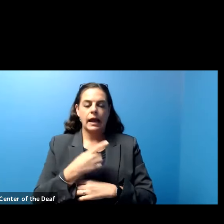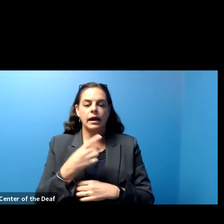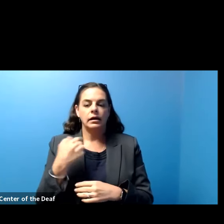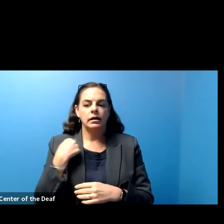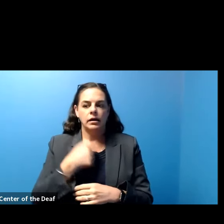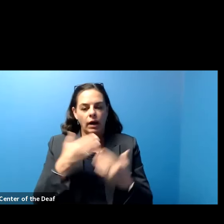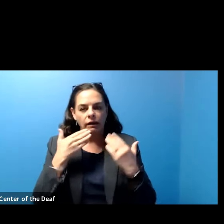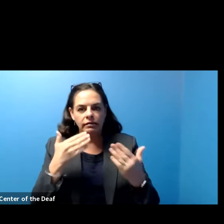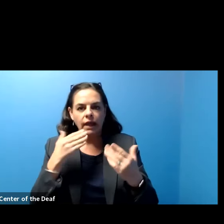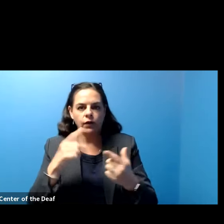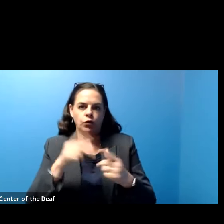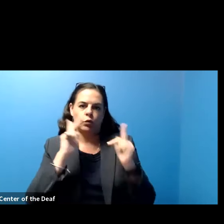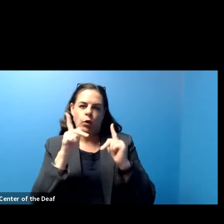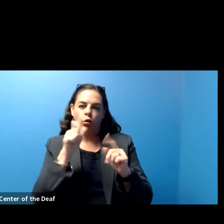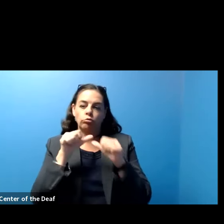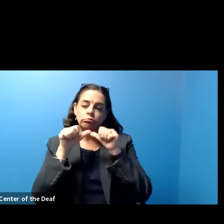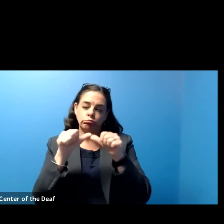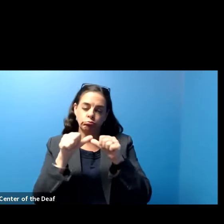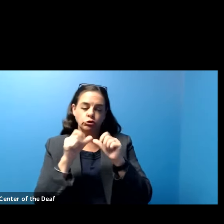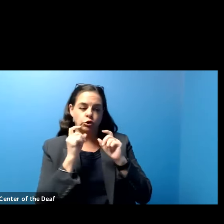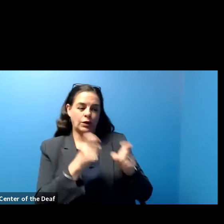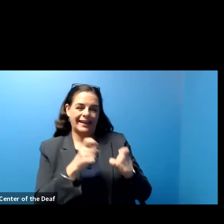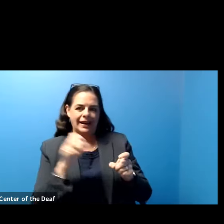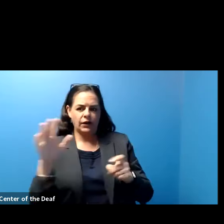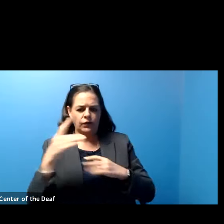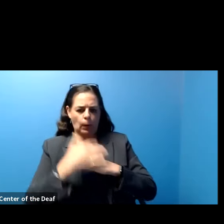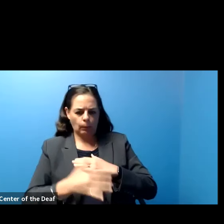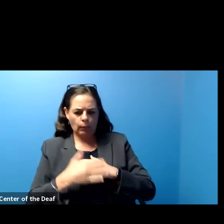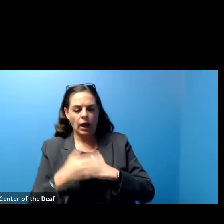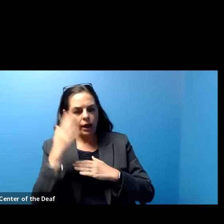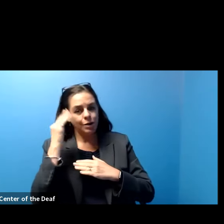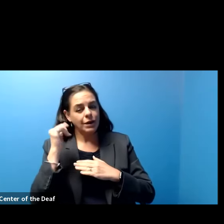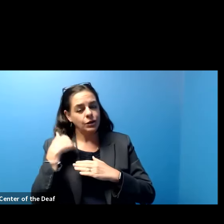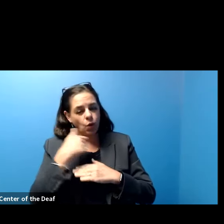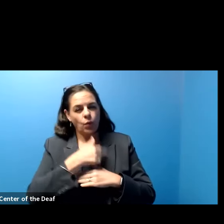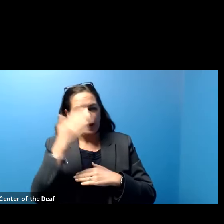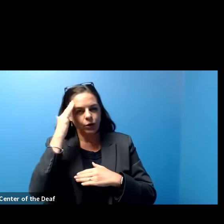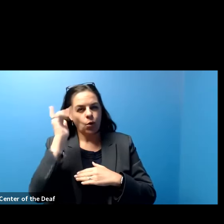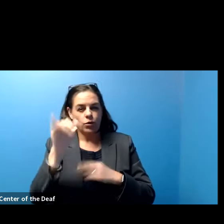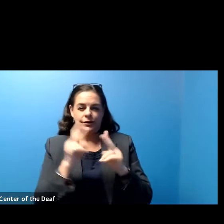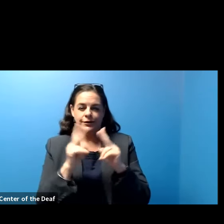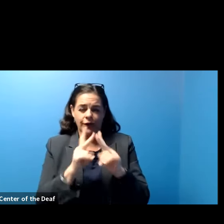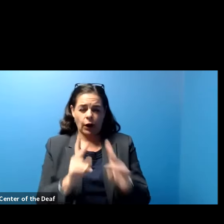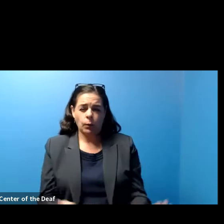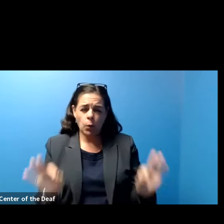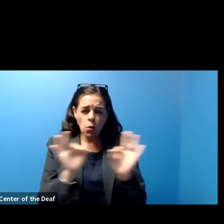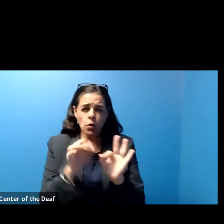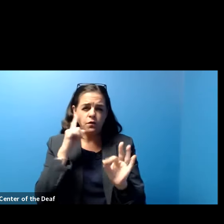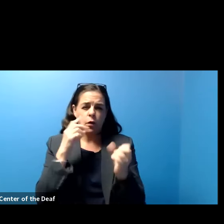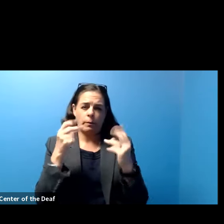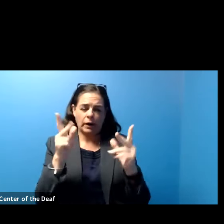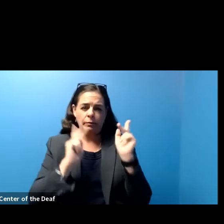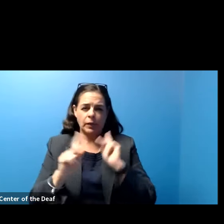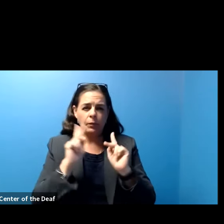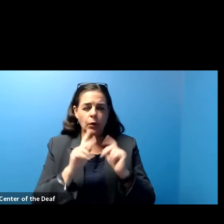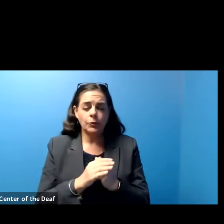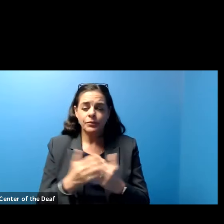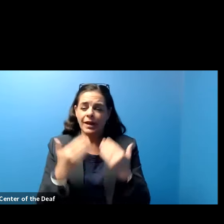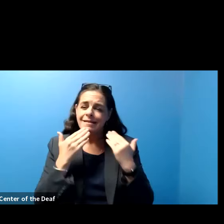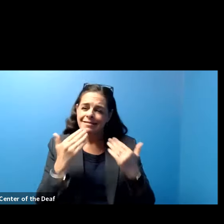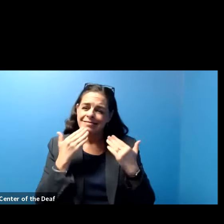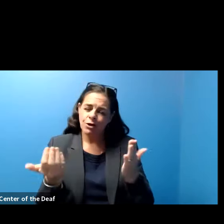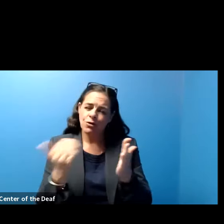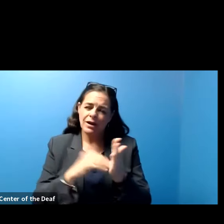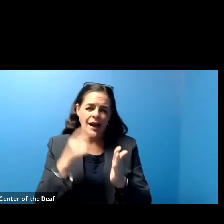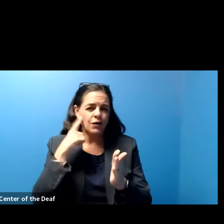give blood, as we know that blood donations are incredibly valuable to so many people. Thank you again for your selflessness.